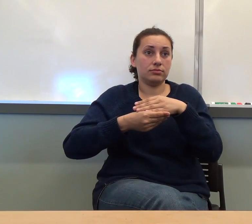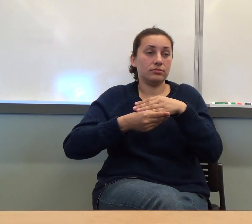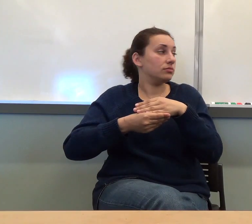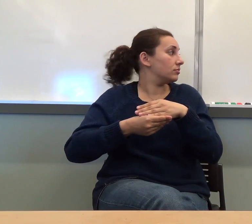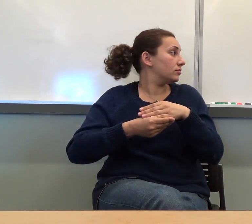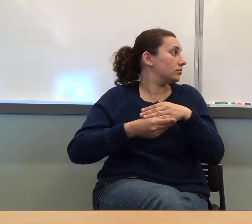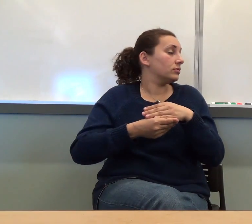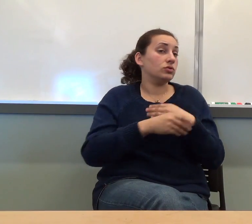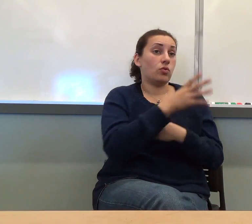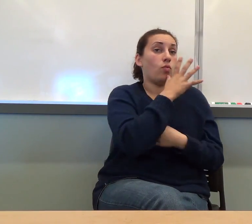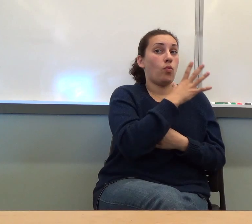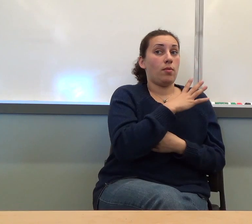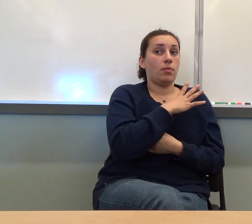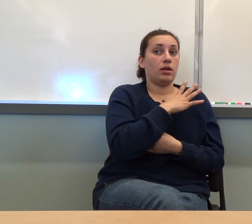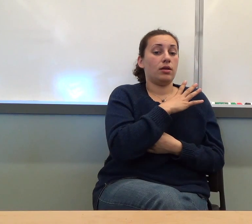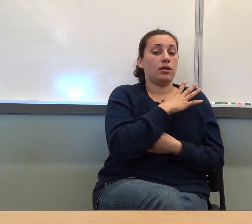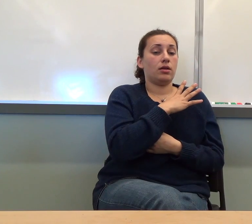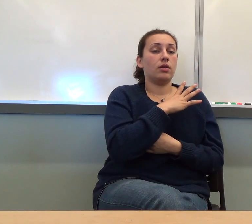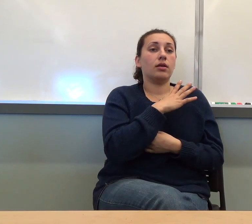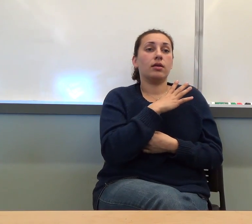Women to total number of people.